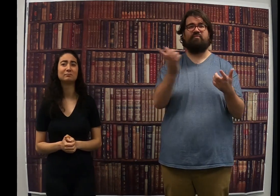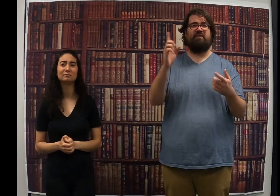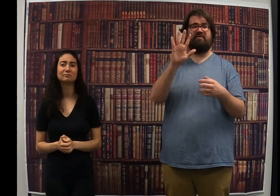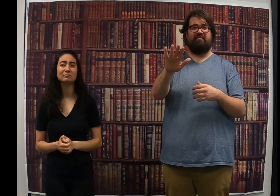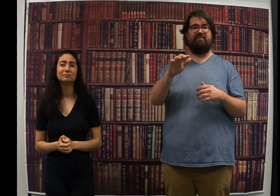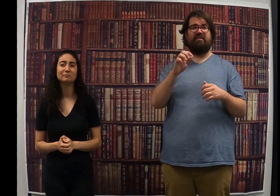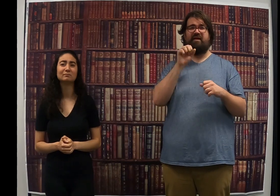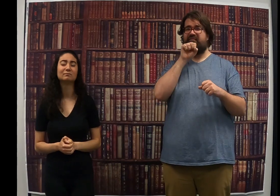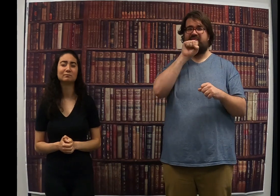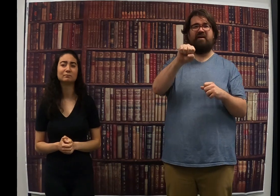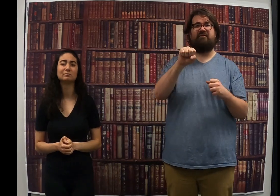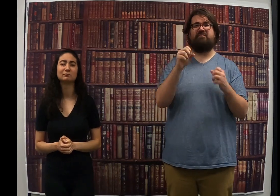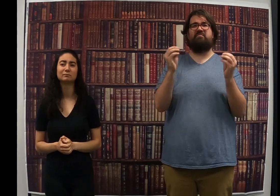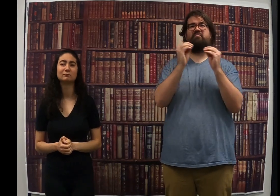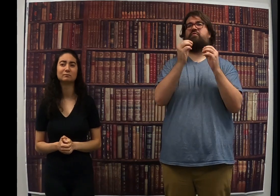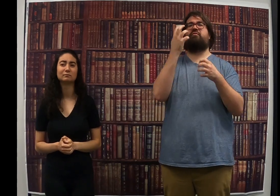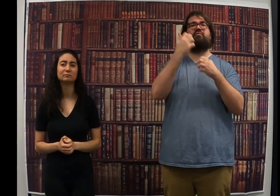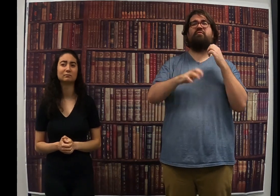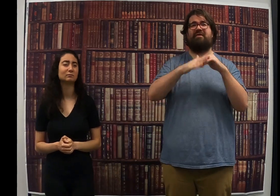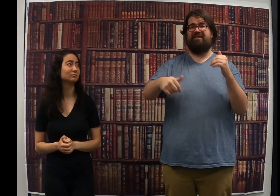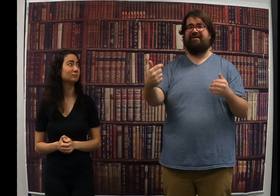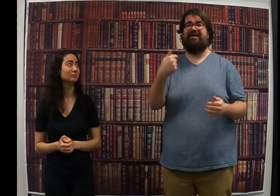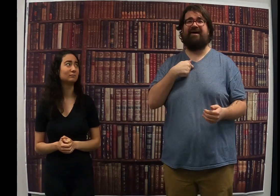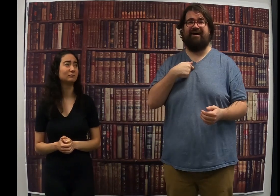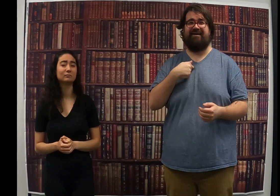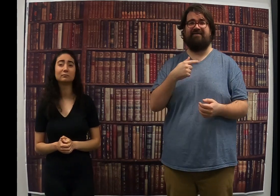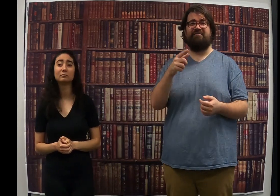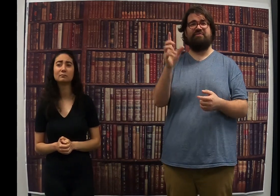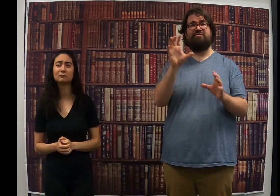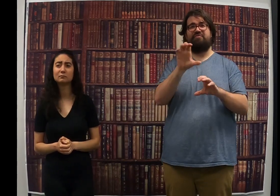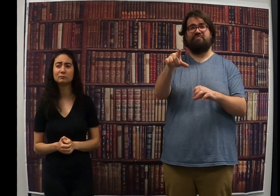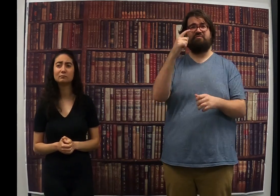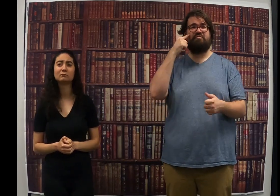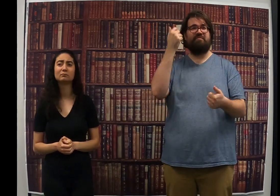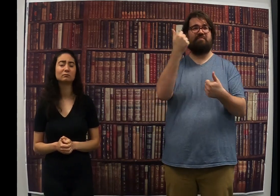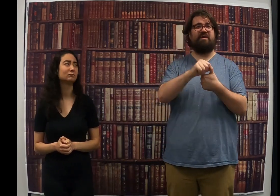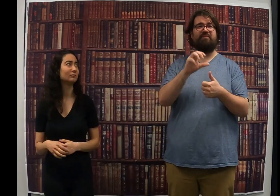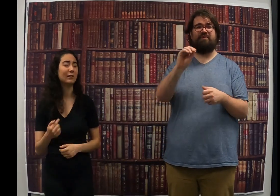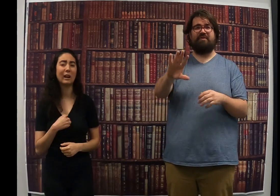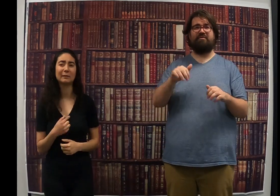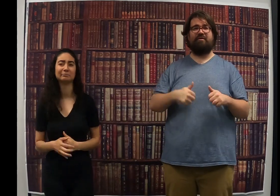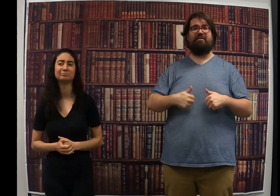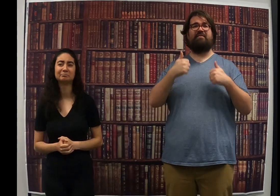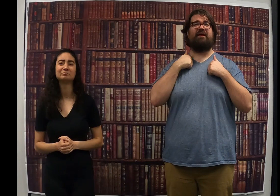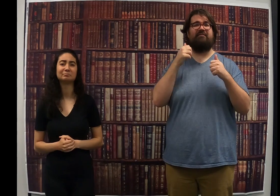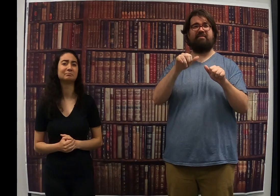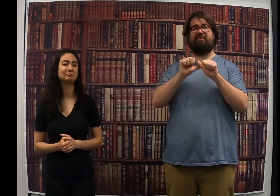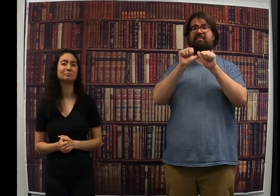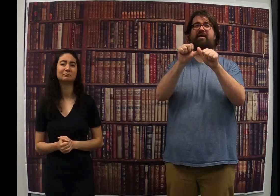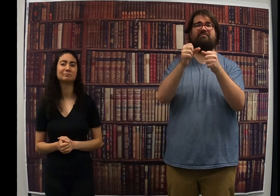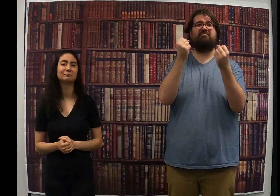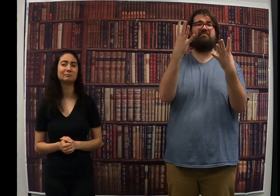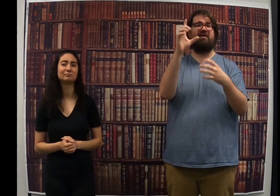Has anyone ever loved more cruelly than I? Do you remember in your life that lasts so